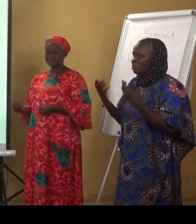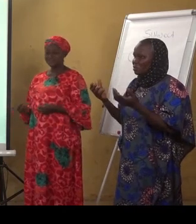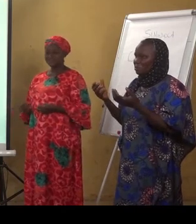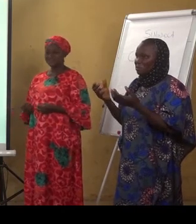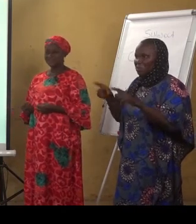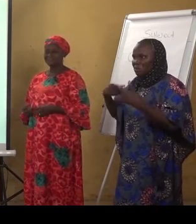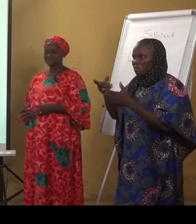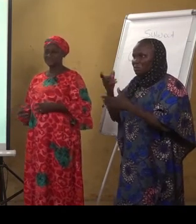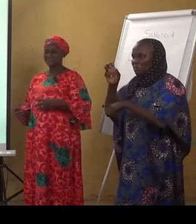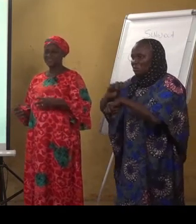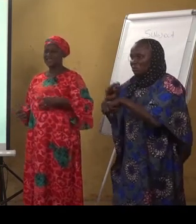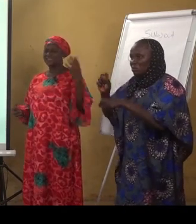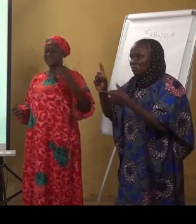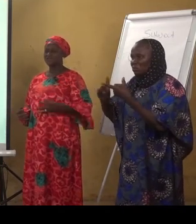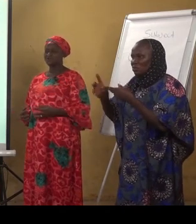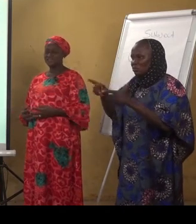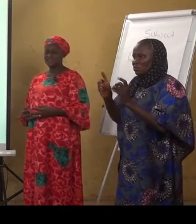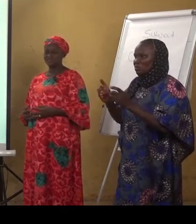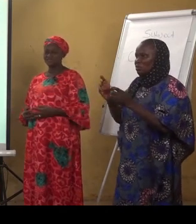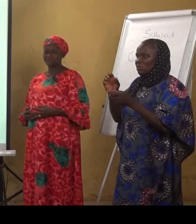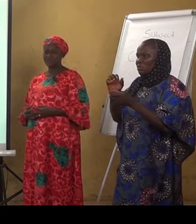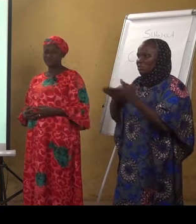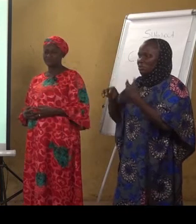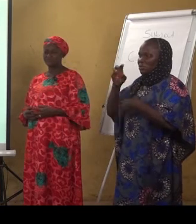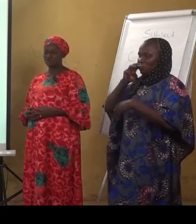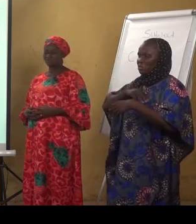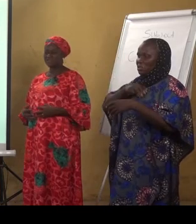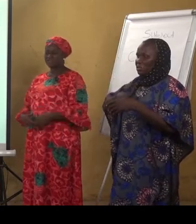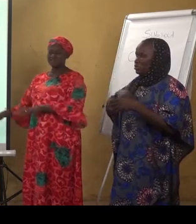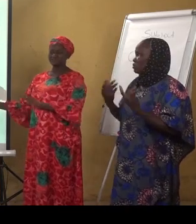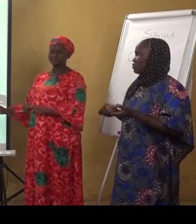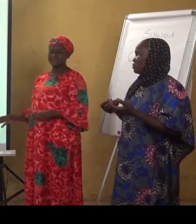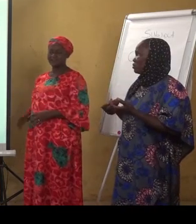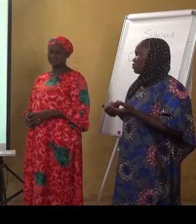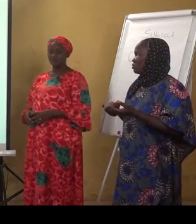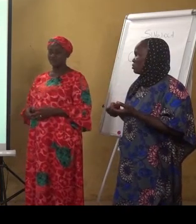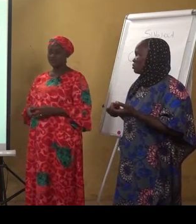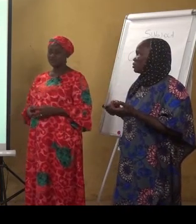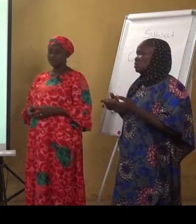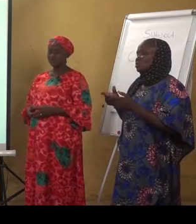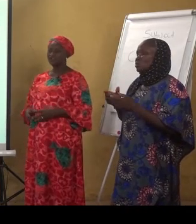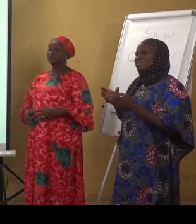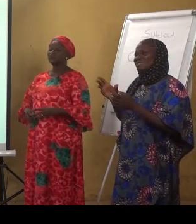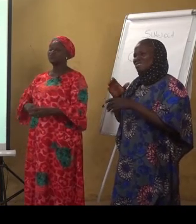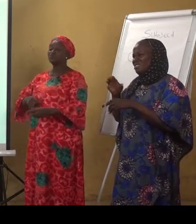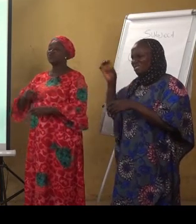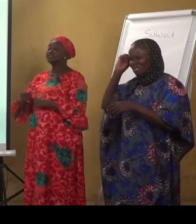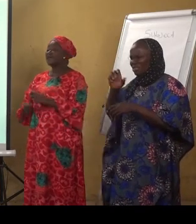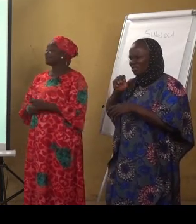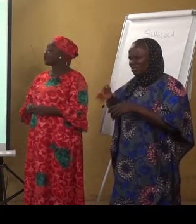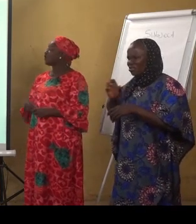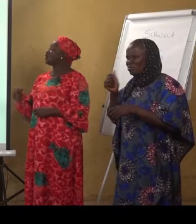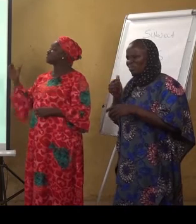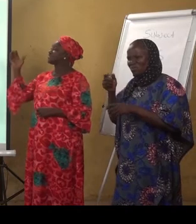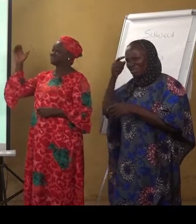ministry. Let him not think, he had ever offended me, so let him just stay there. No, he should do more